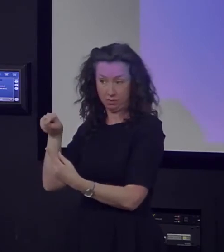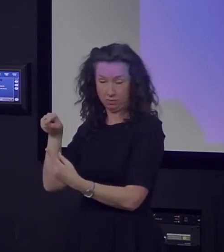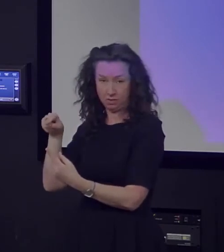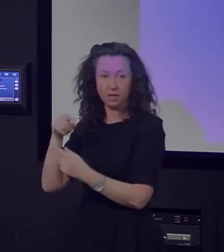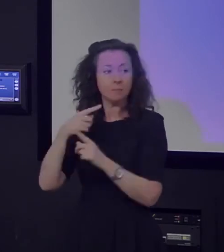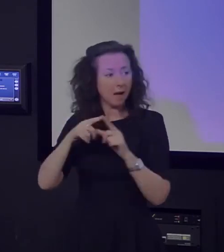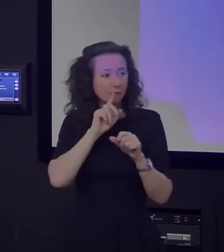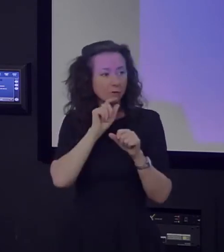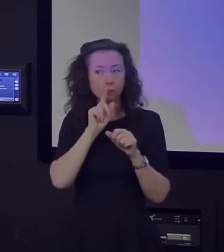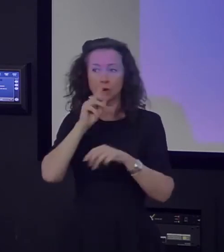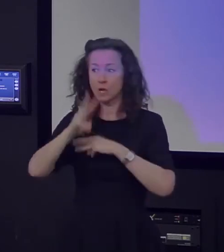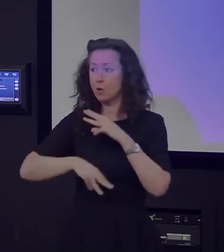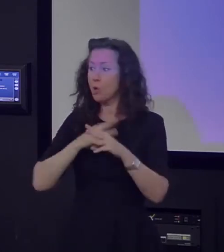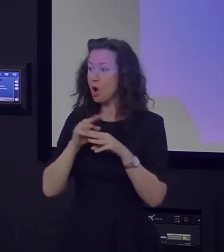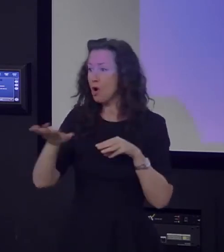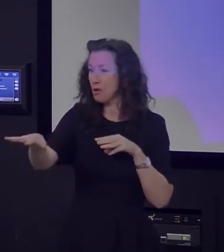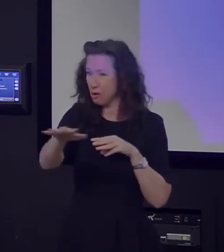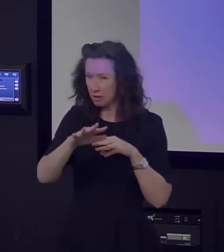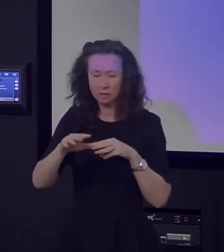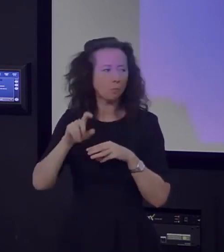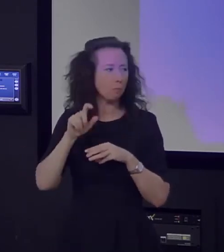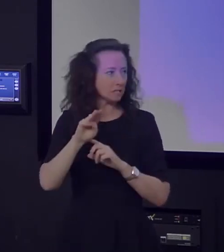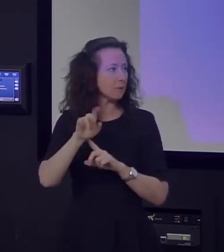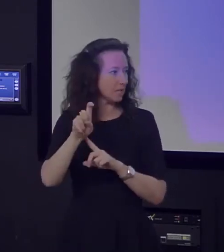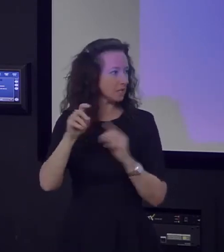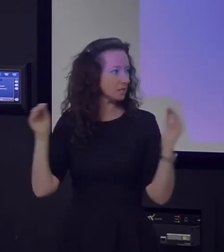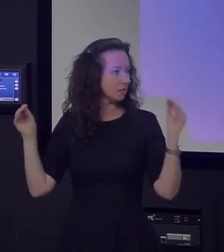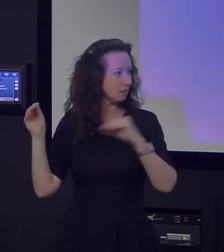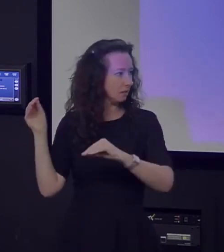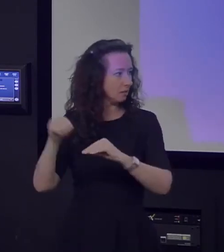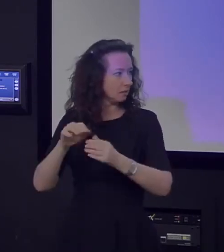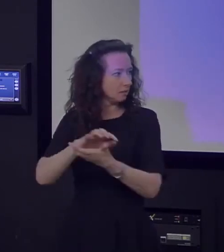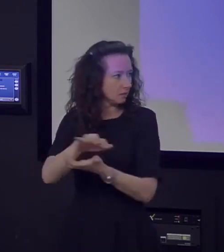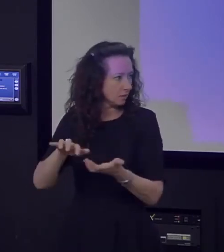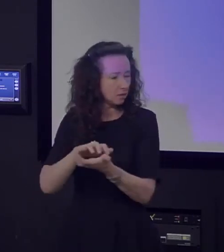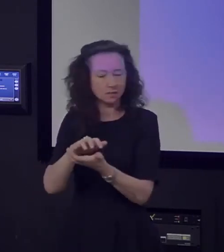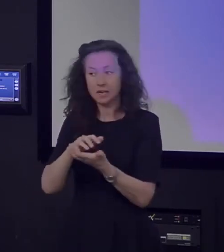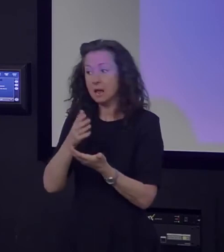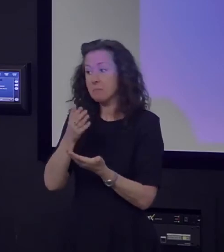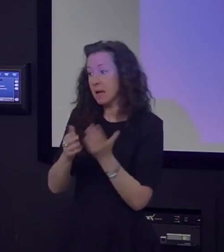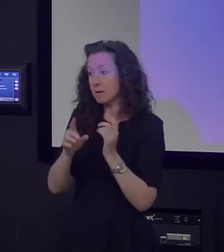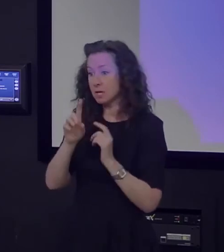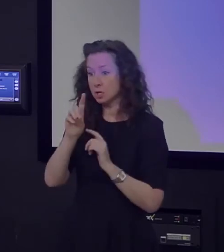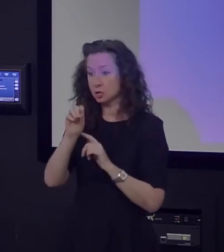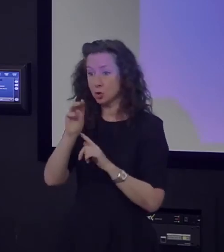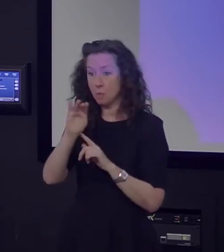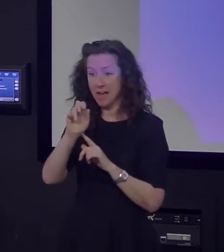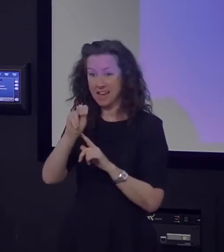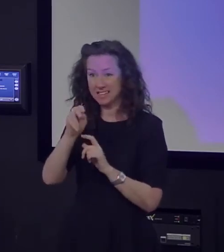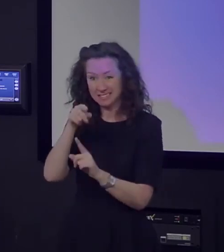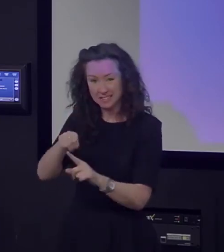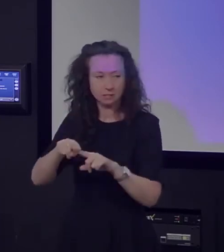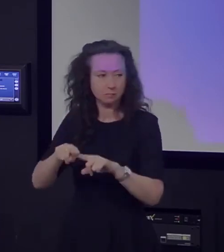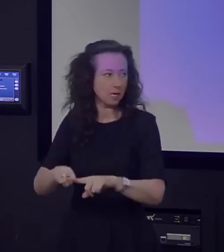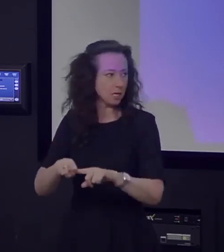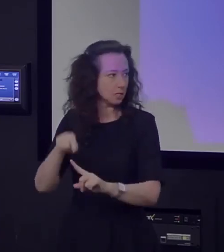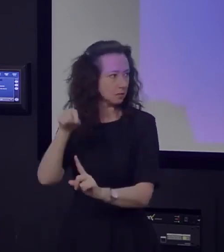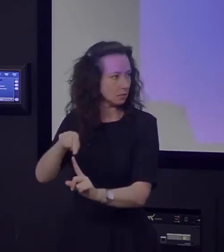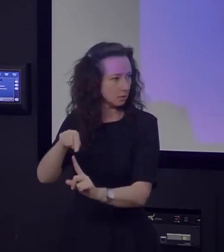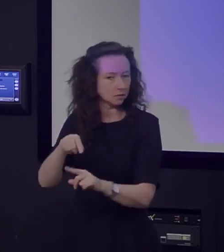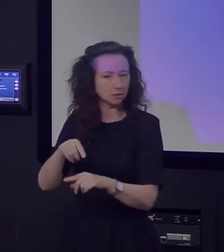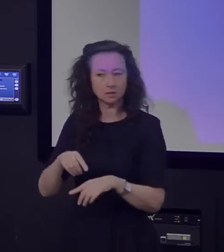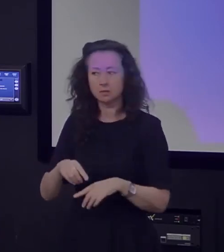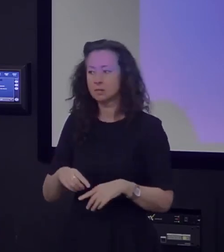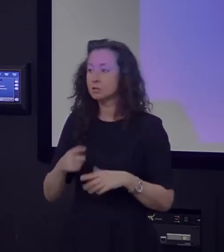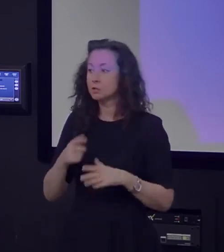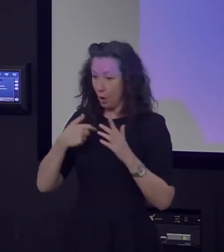these. And it's probably going to be domain dependent. The particular thing that we're teaching, which is